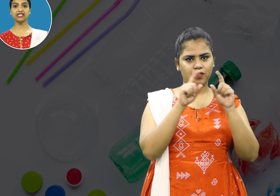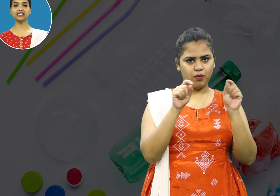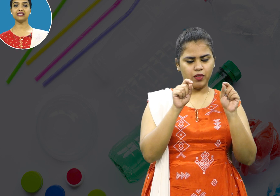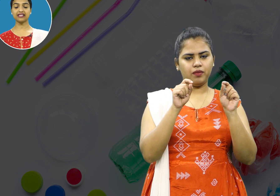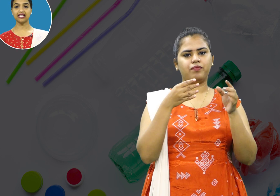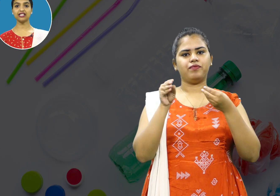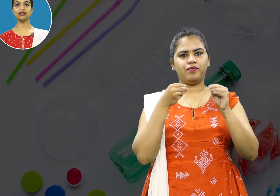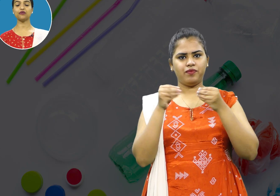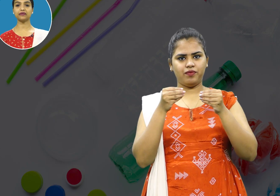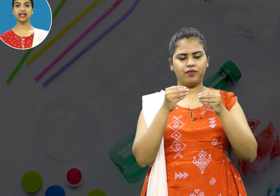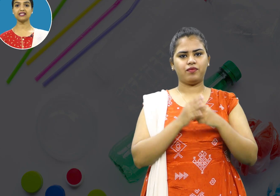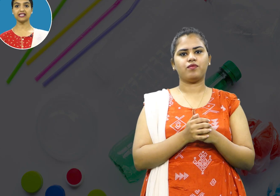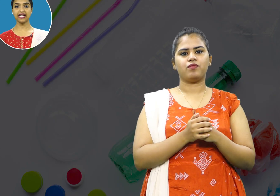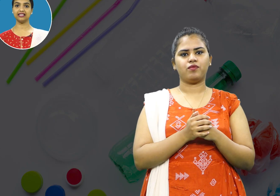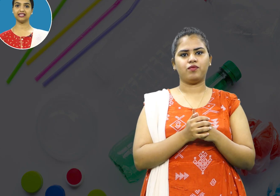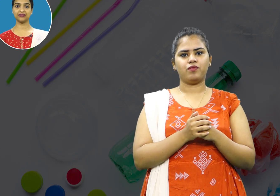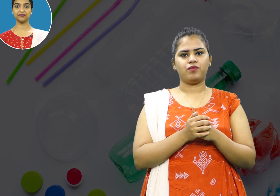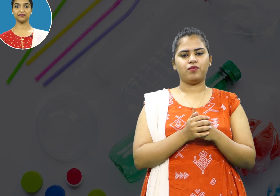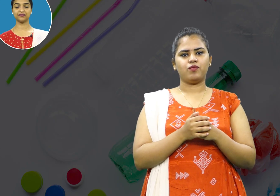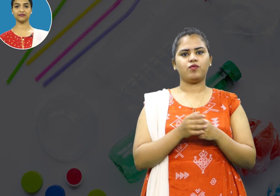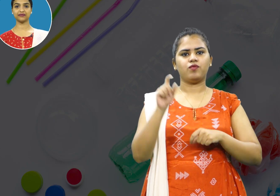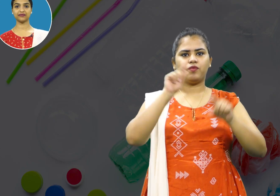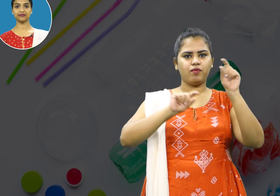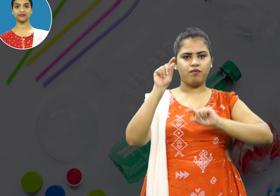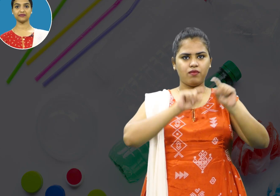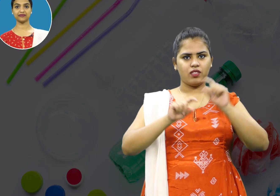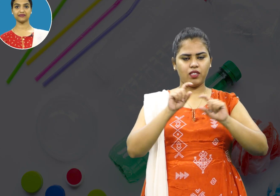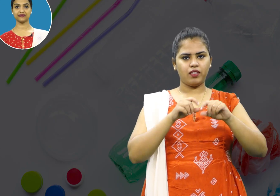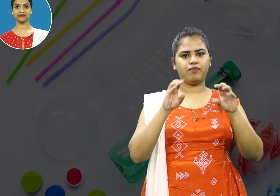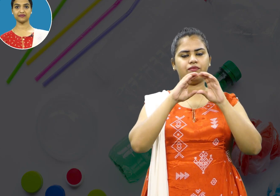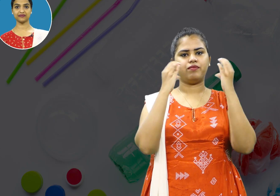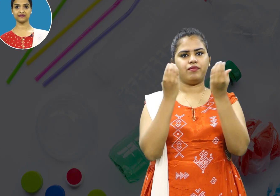of Physical Science of Class 8th.